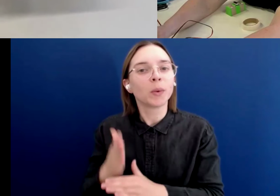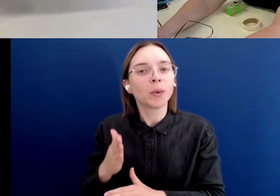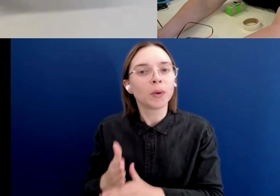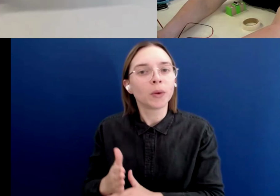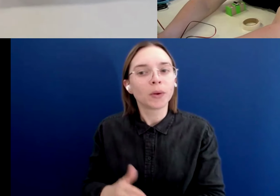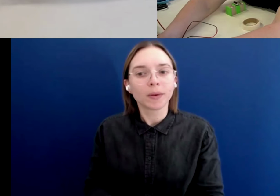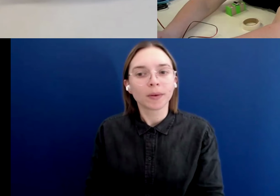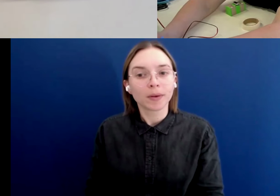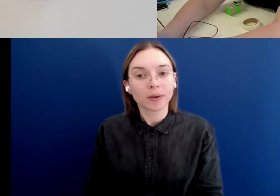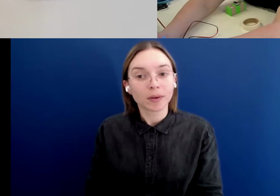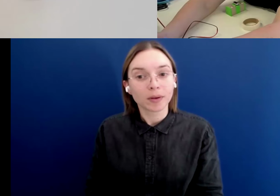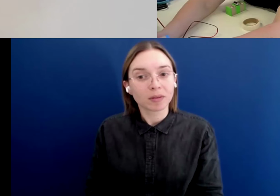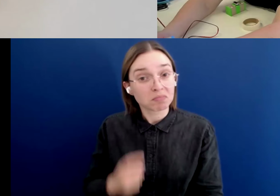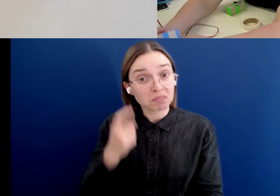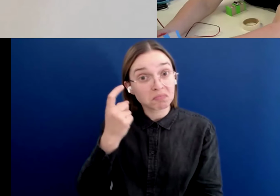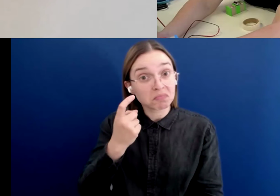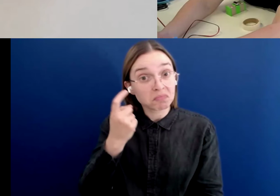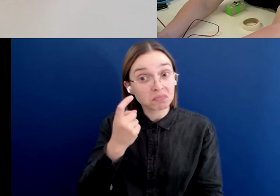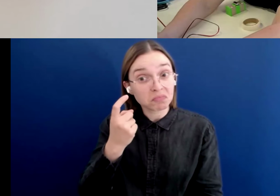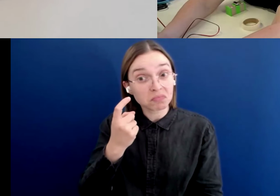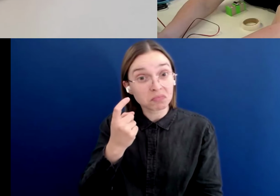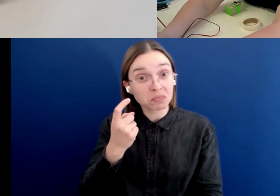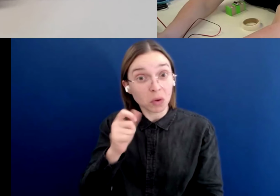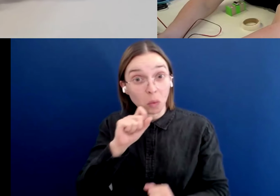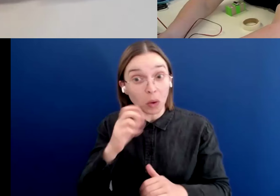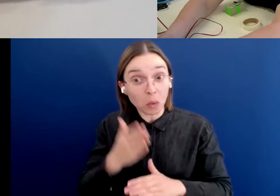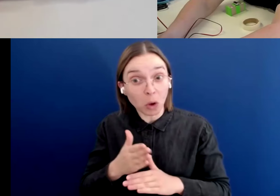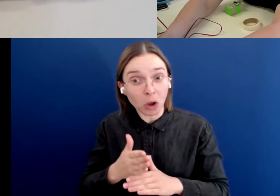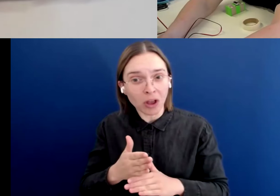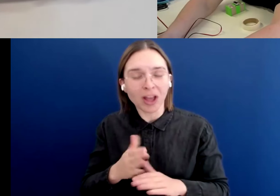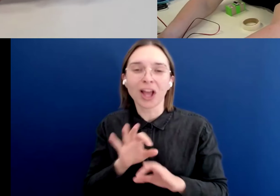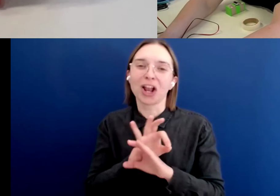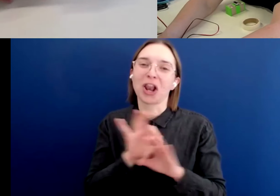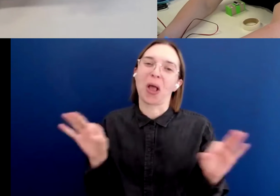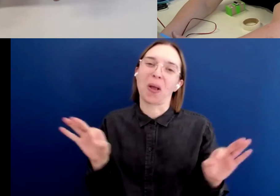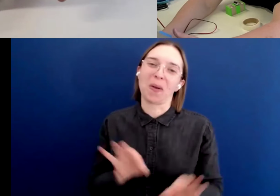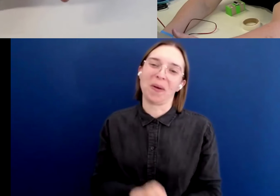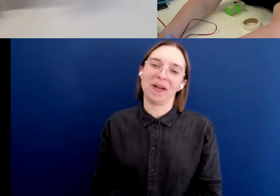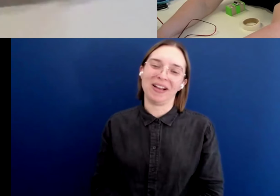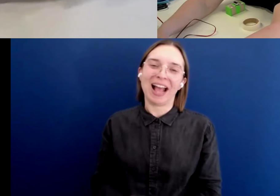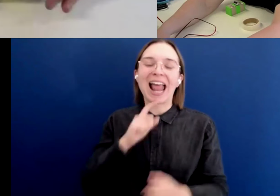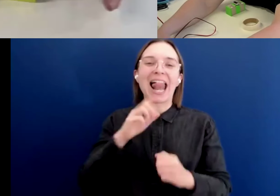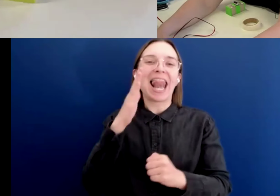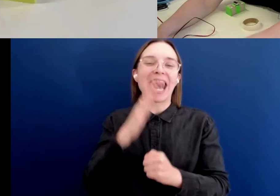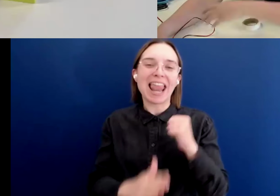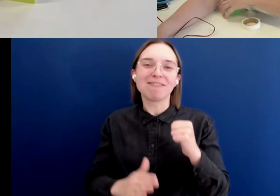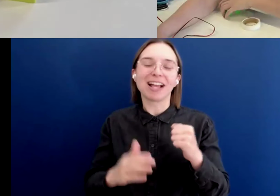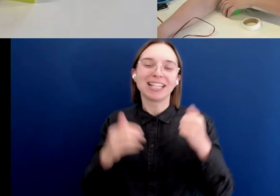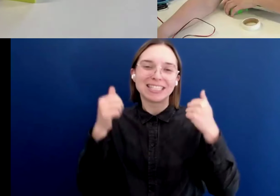Is it going to work? Of course not, because these things never work when you do live demonstrations.